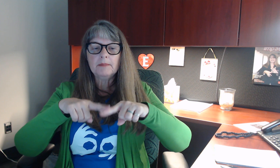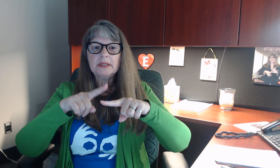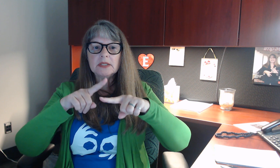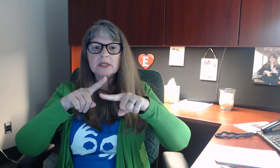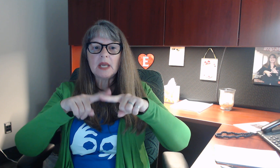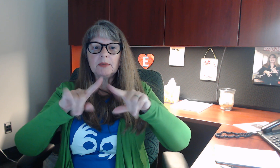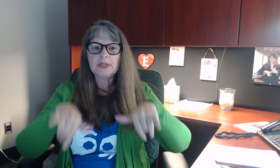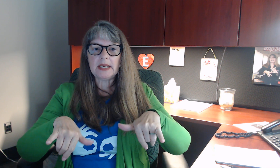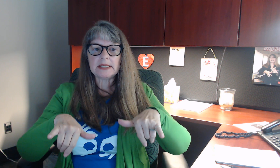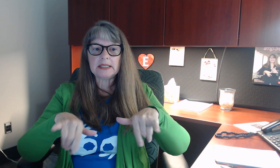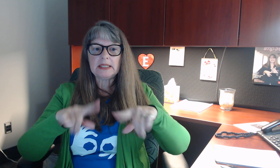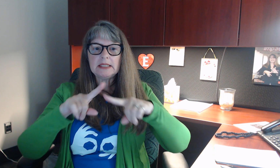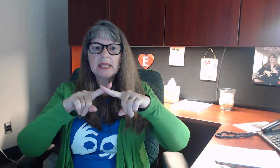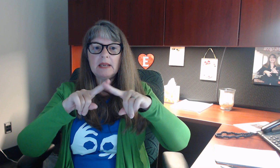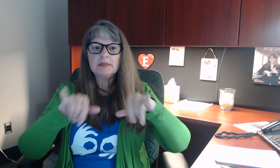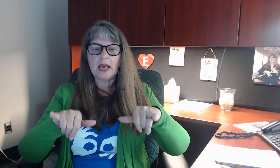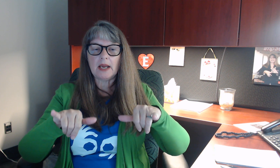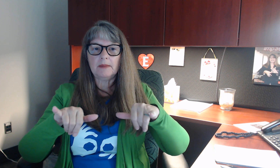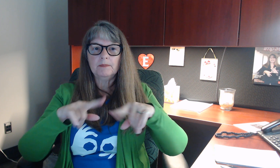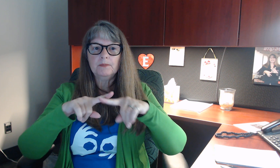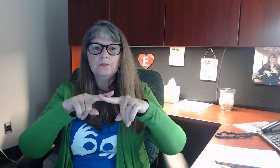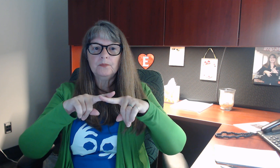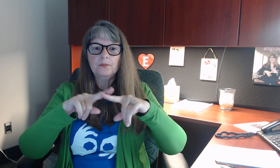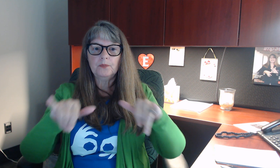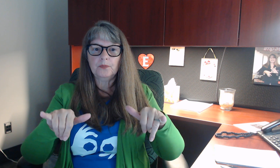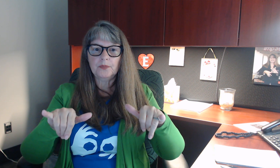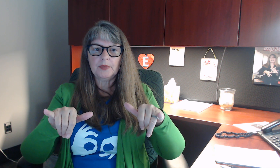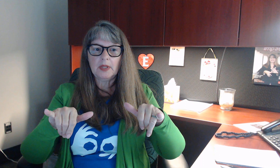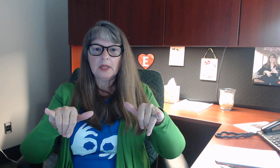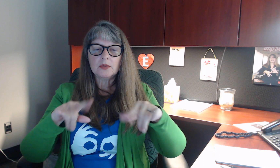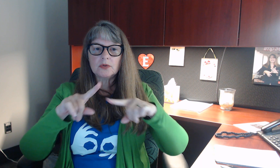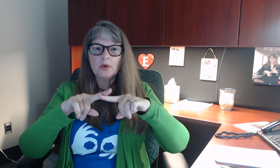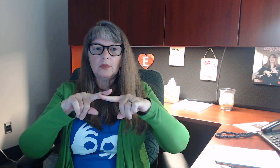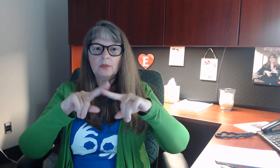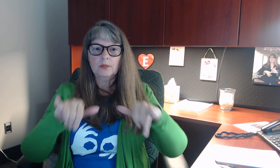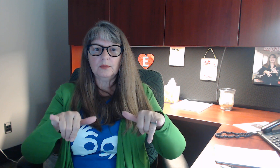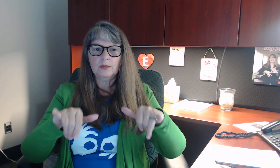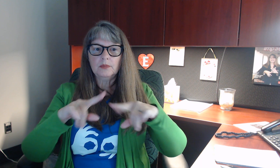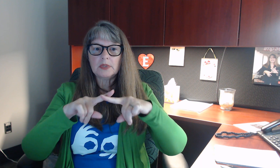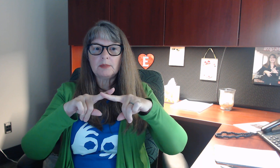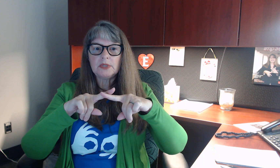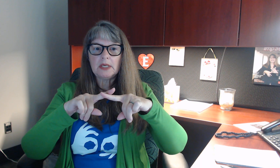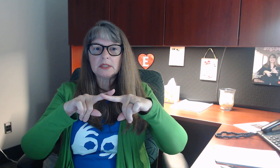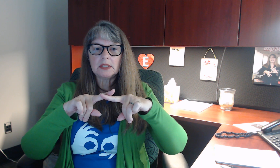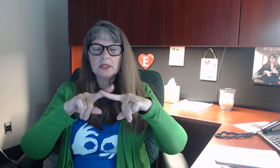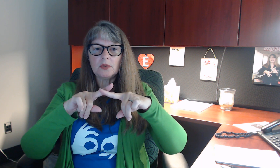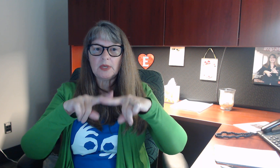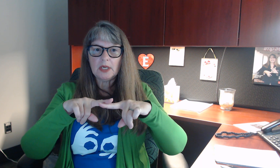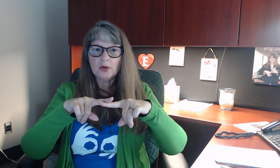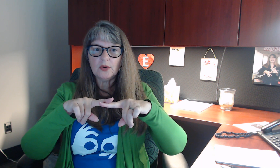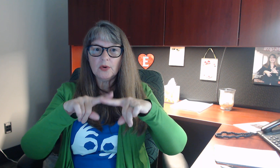this, simultaneously, same time. So simultaneously. So here